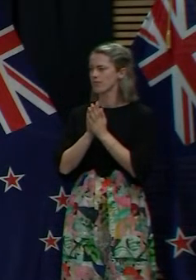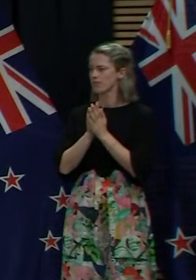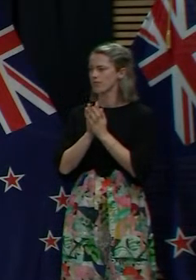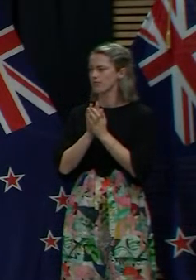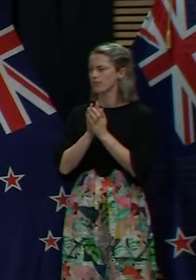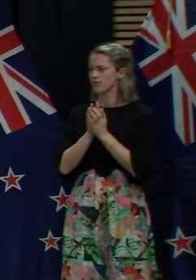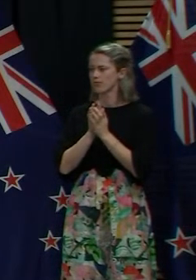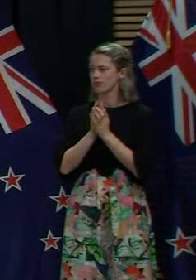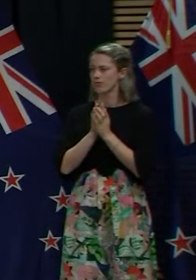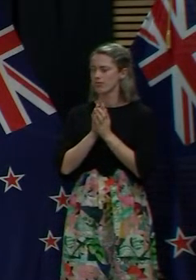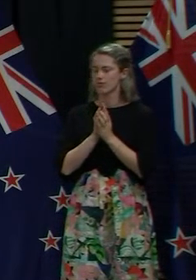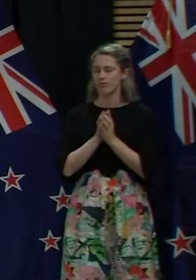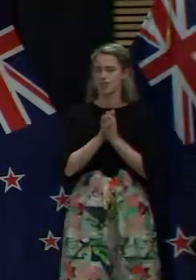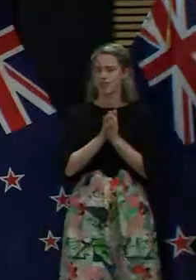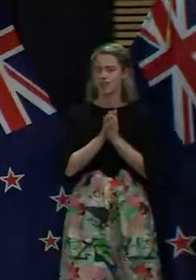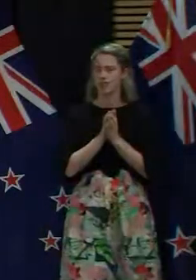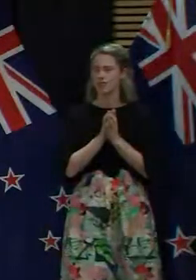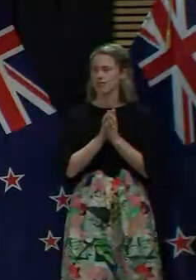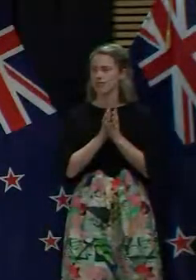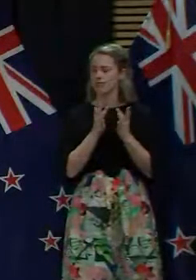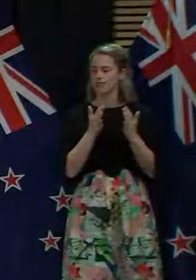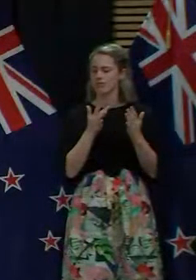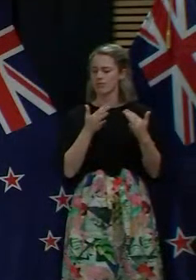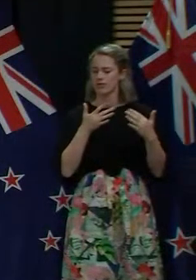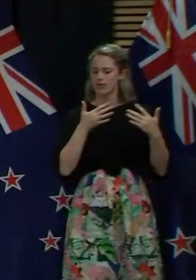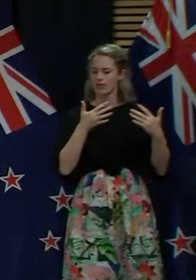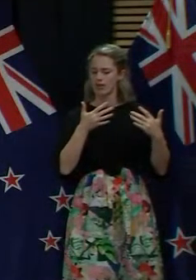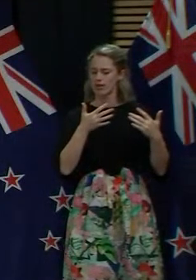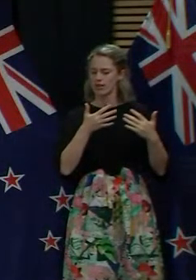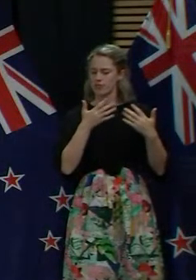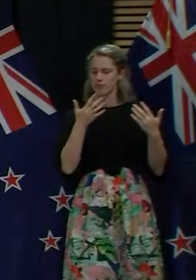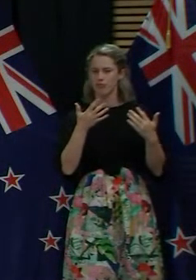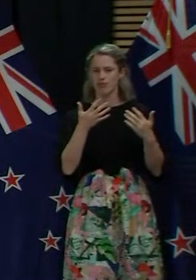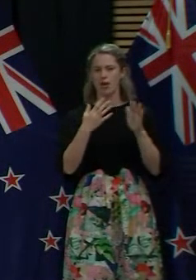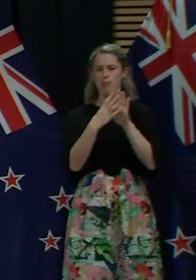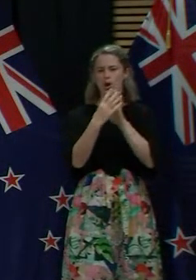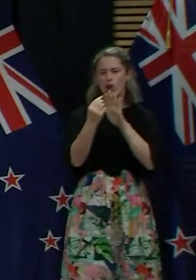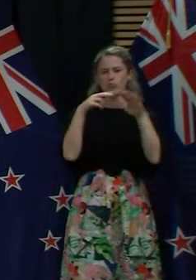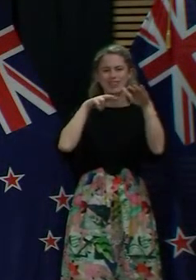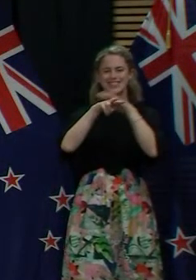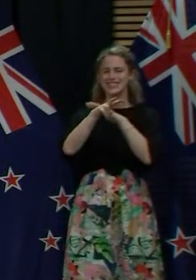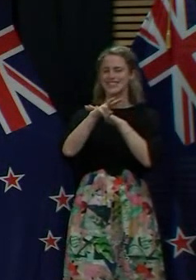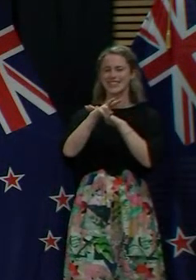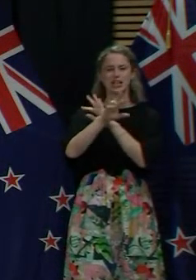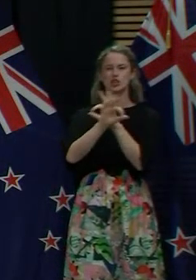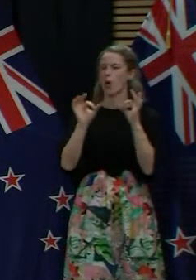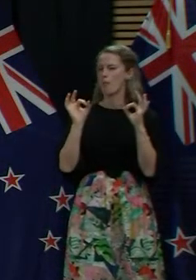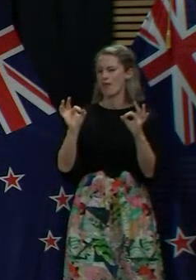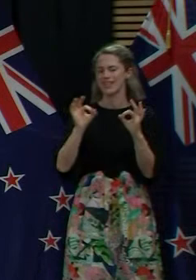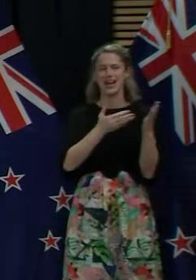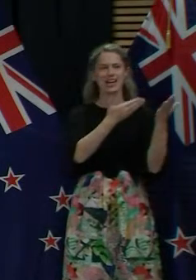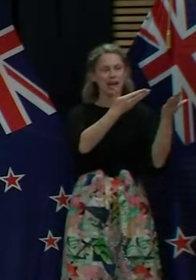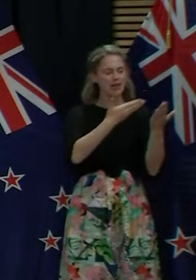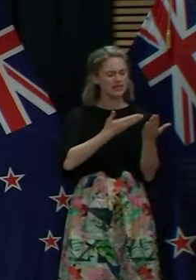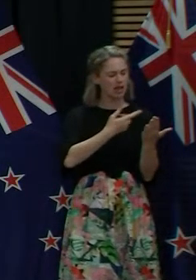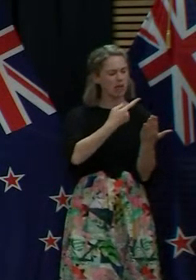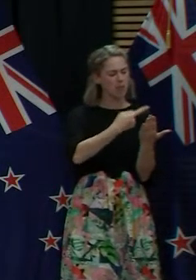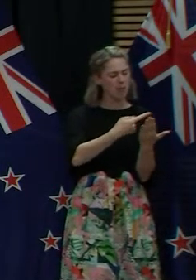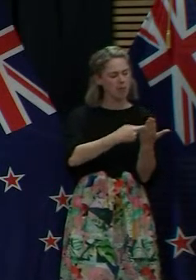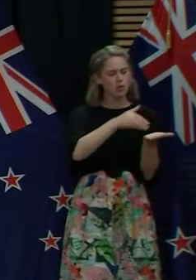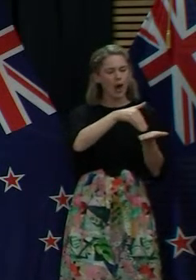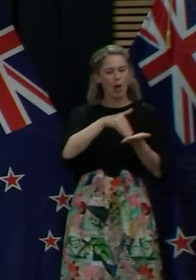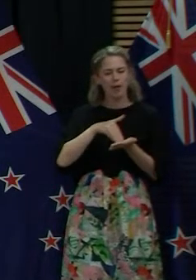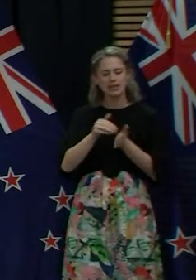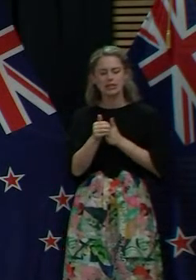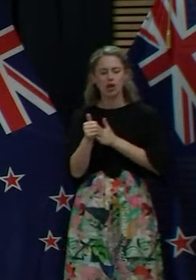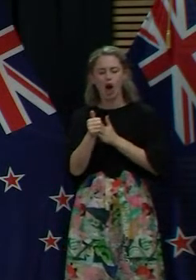weary on behalf of Professor Hendy. Models are imperfect beasts. They give us principles to guide our decisions.